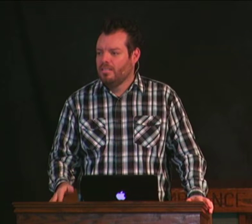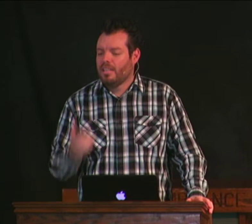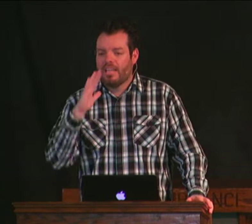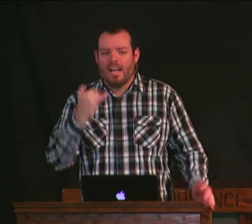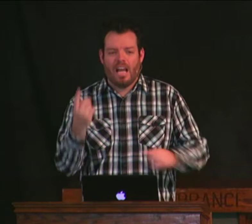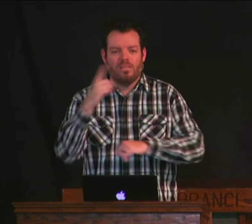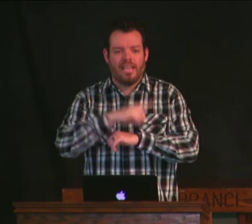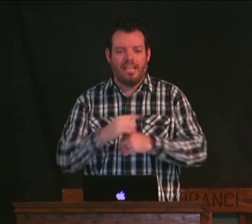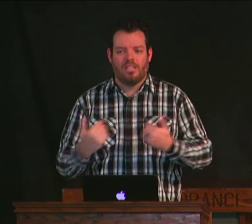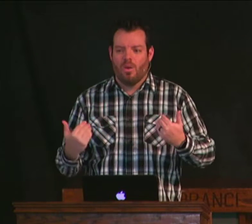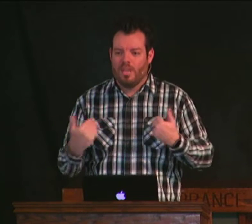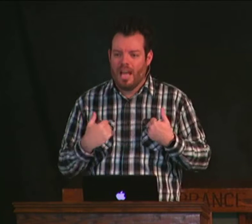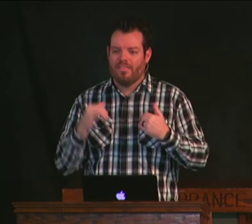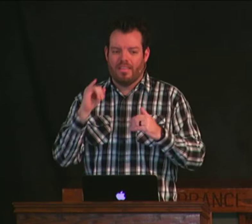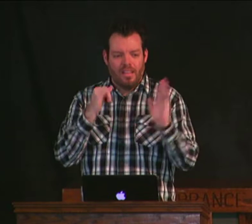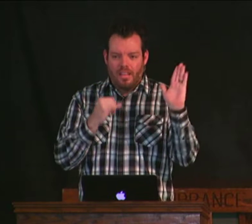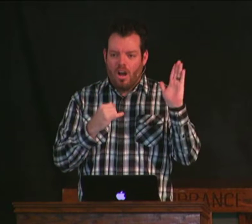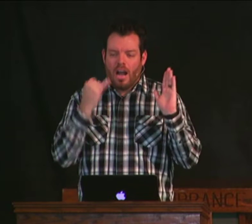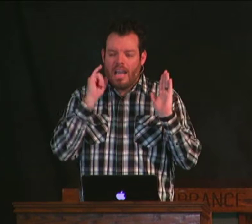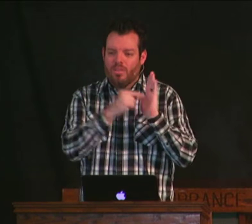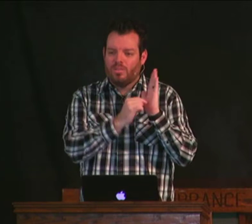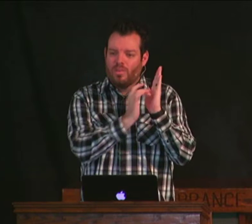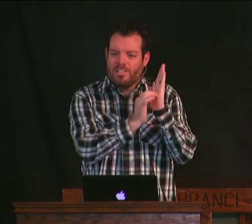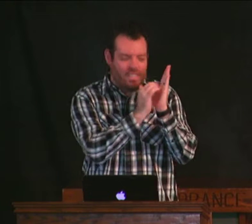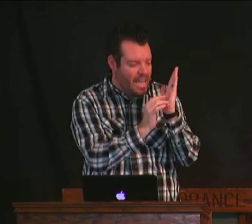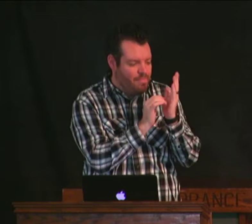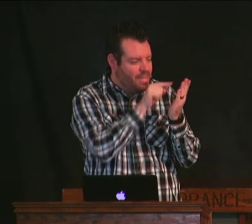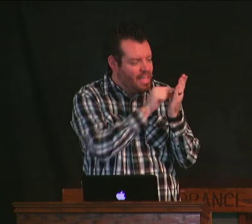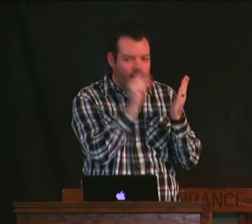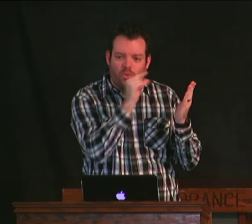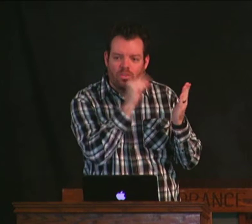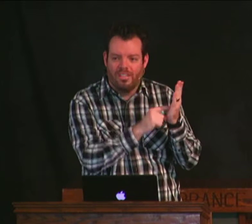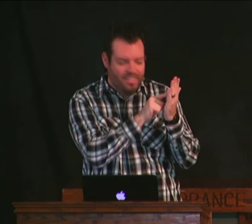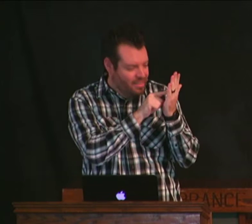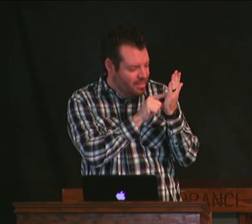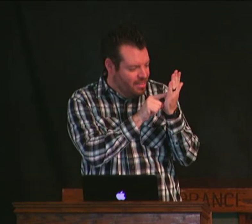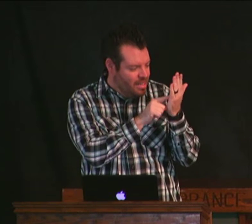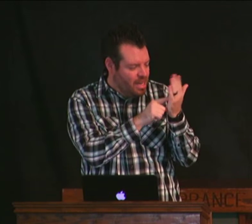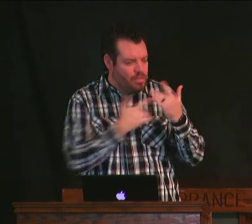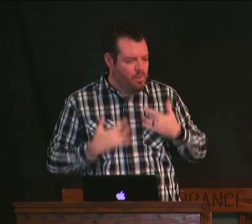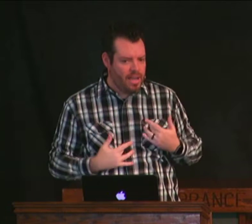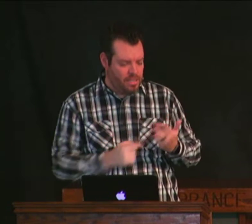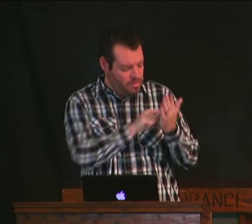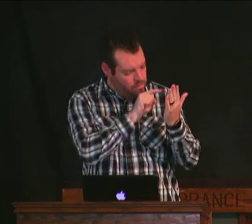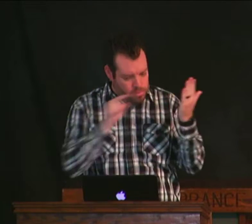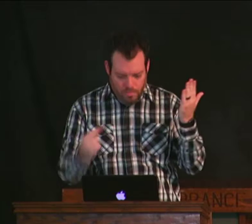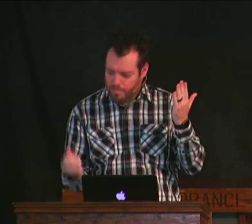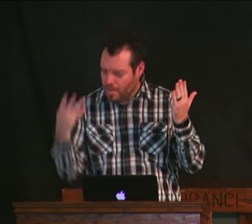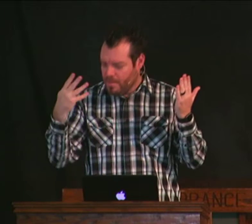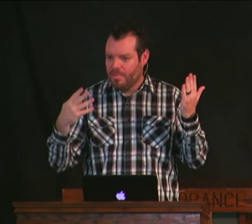Thank God nowadays we have our iPhones. We can just type in and Google. I'm depressed. Boom, pop up all